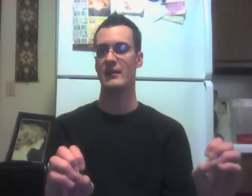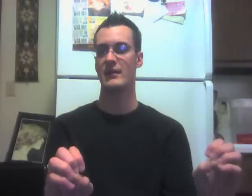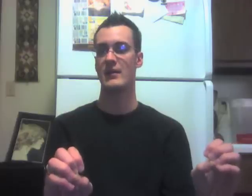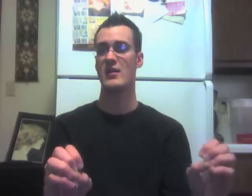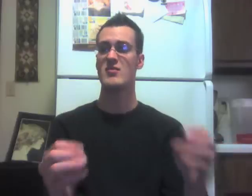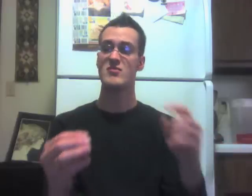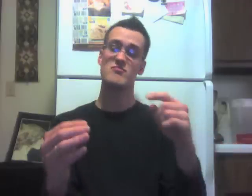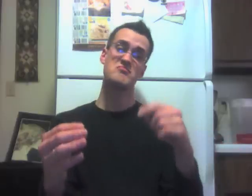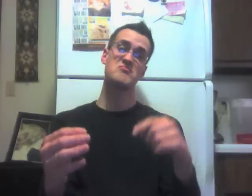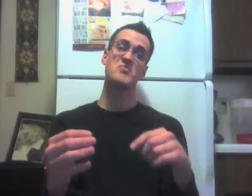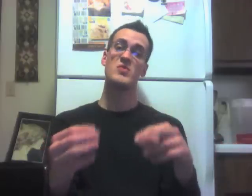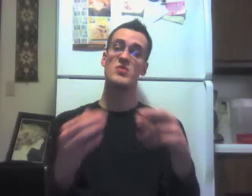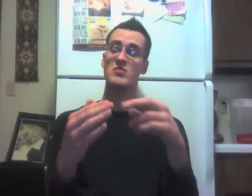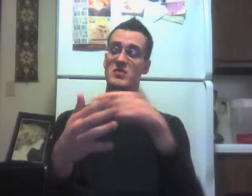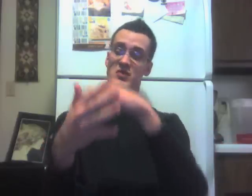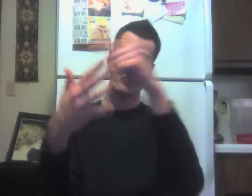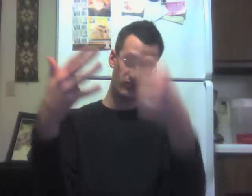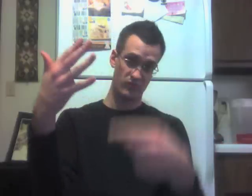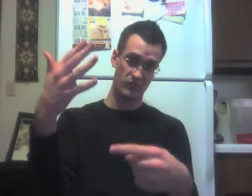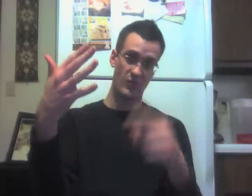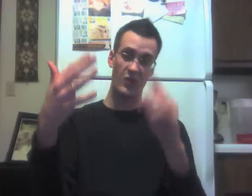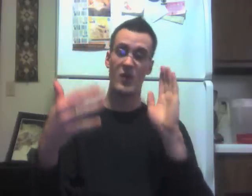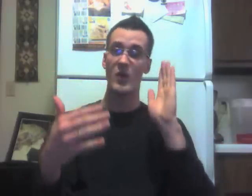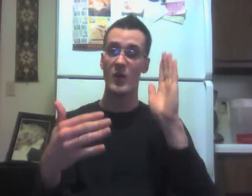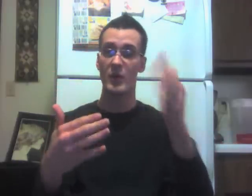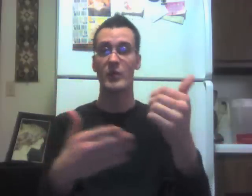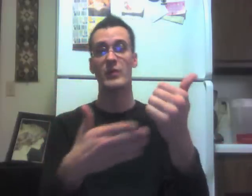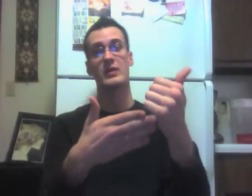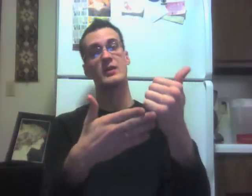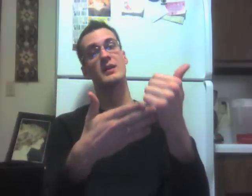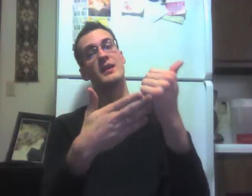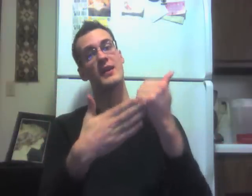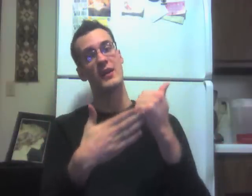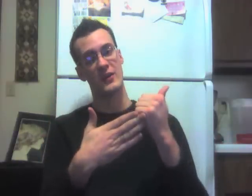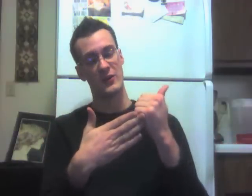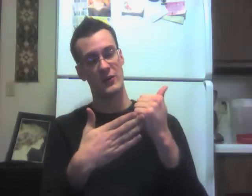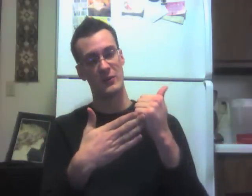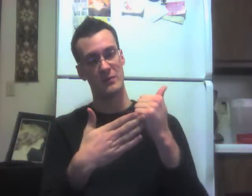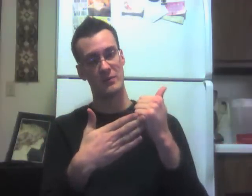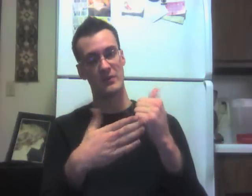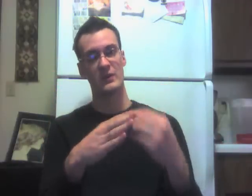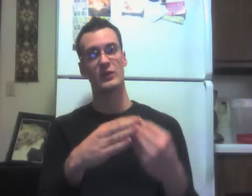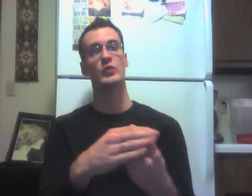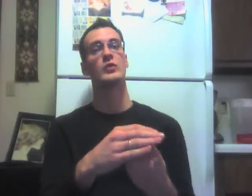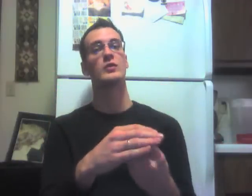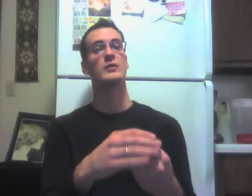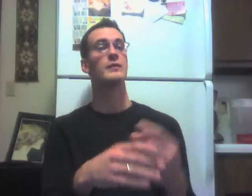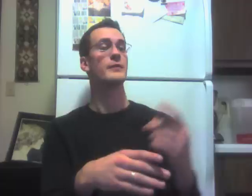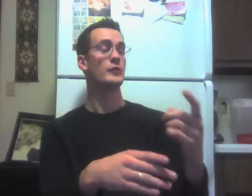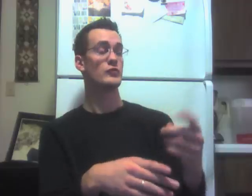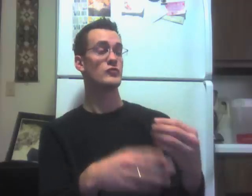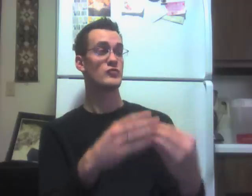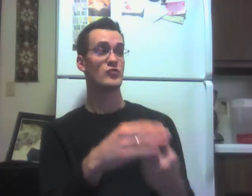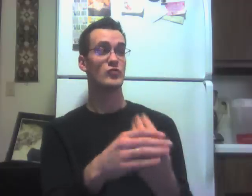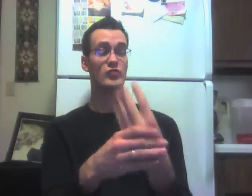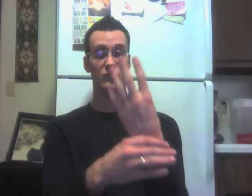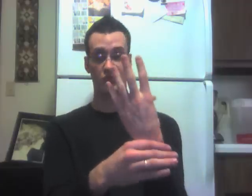The bushes will shoot up quickly and give you a beautiful summer display. Many people have shifted away